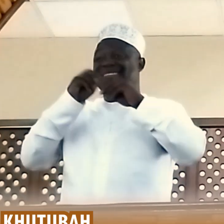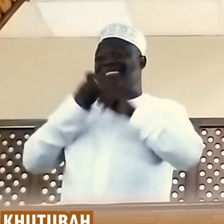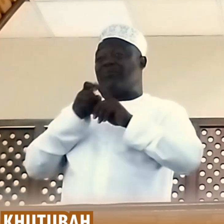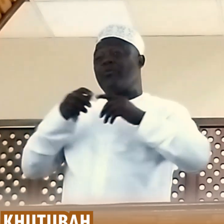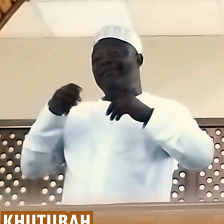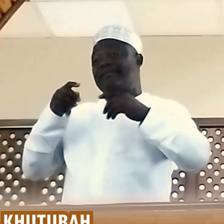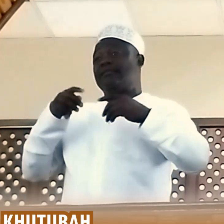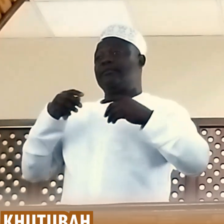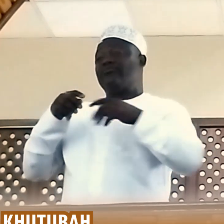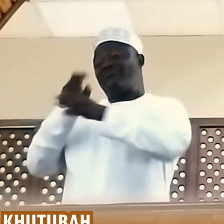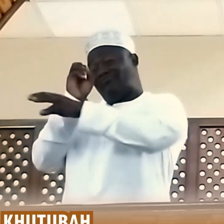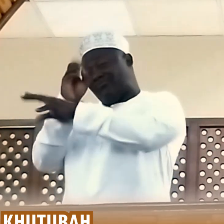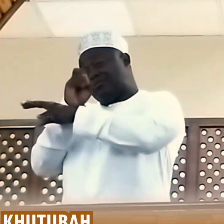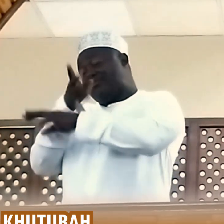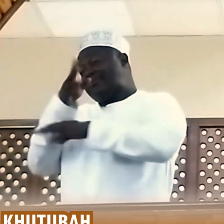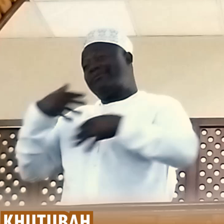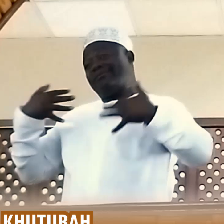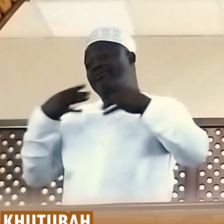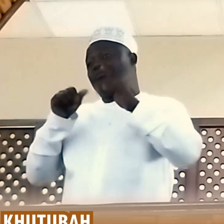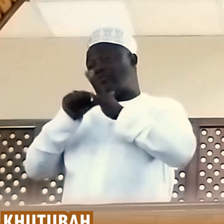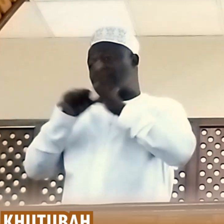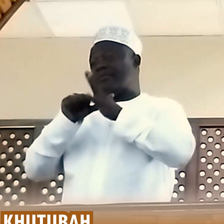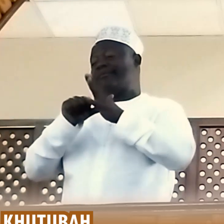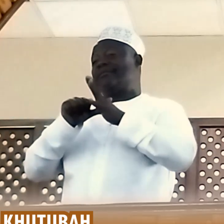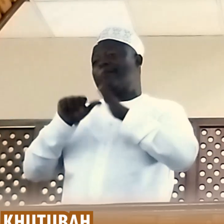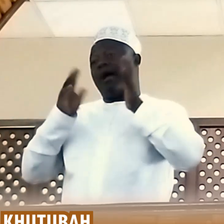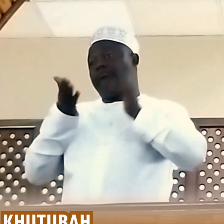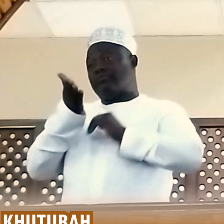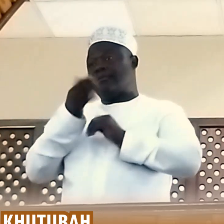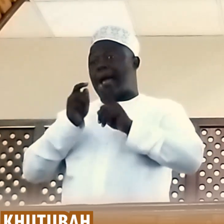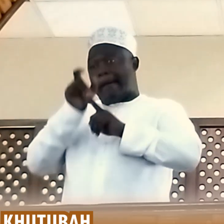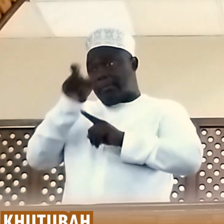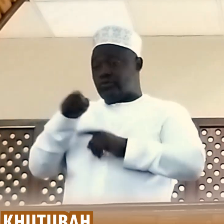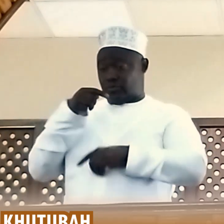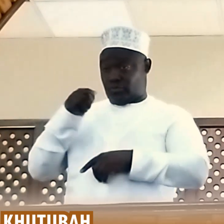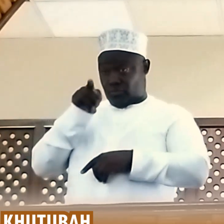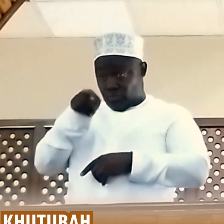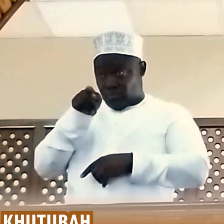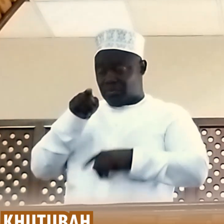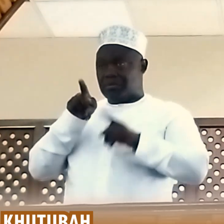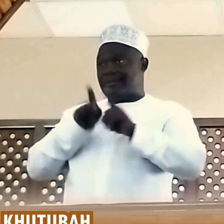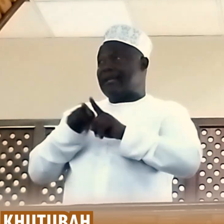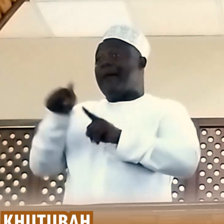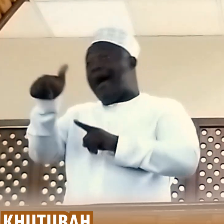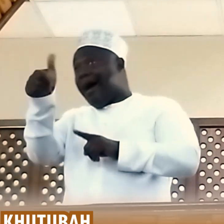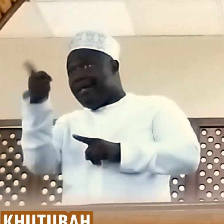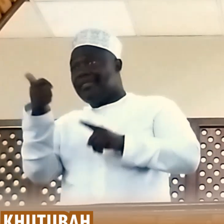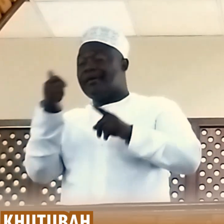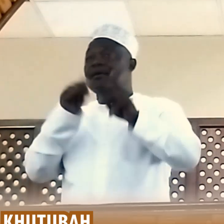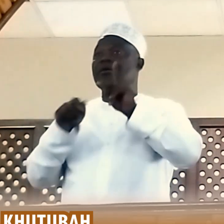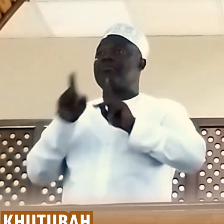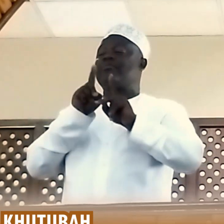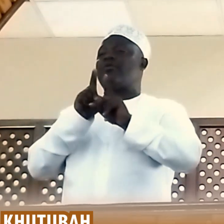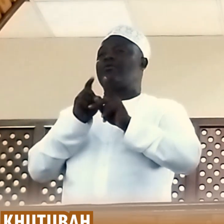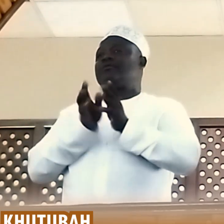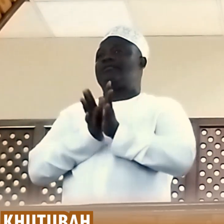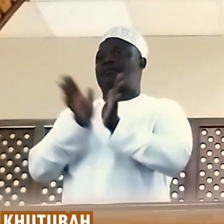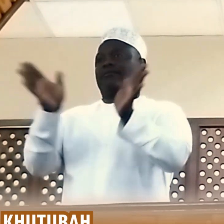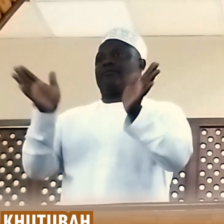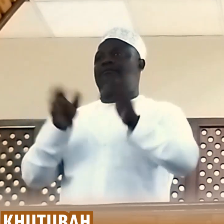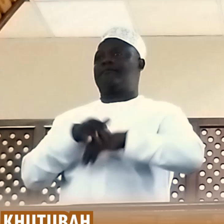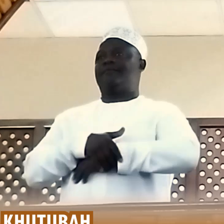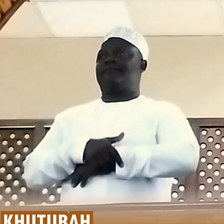omuntu akabenje kaayo eri omuntu nga ggwe n'eri society okutwaliza